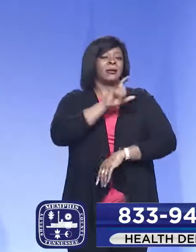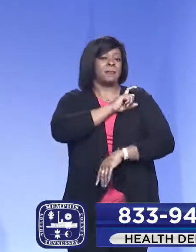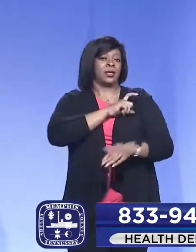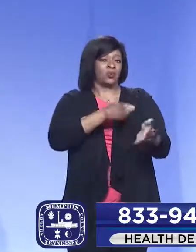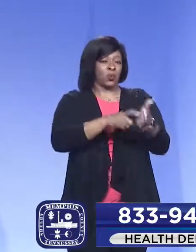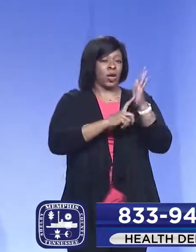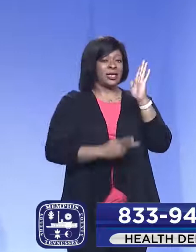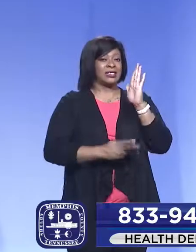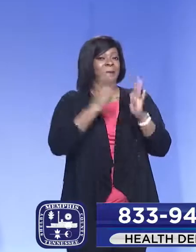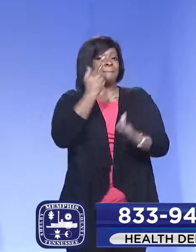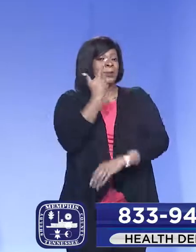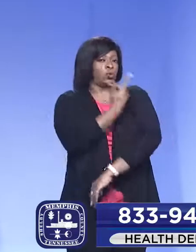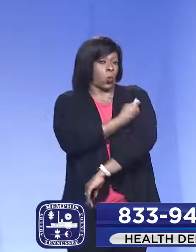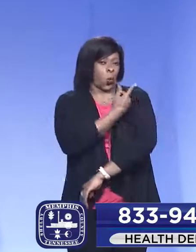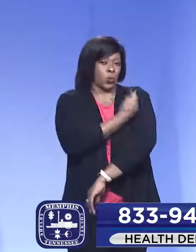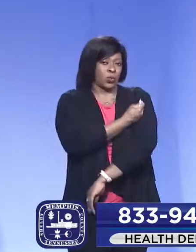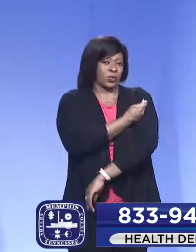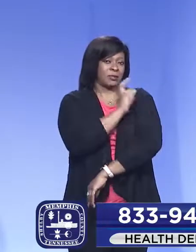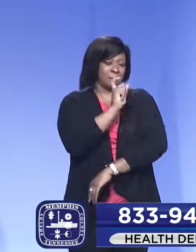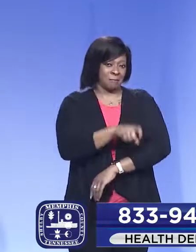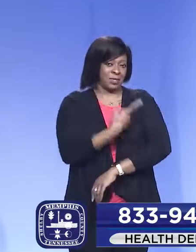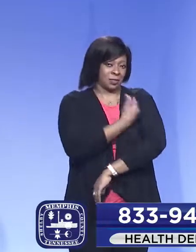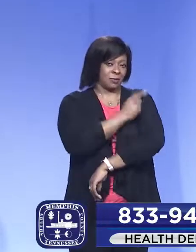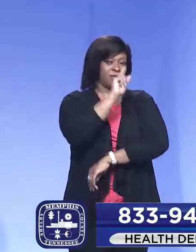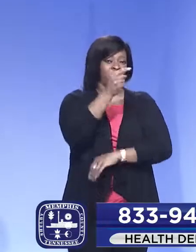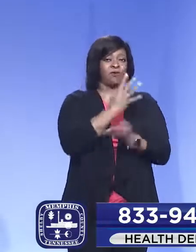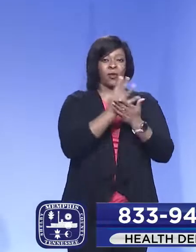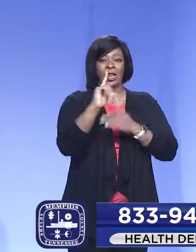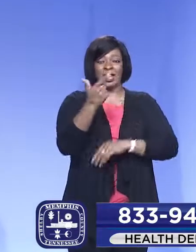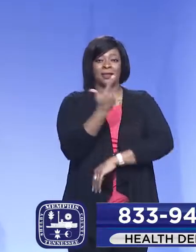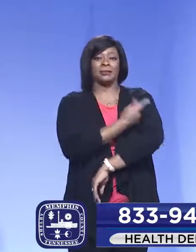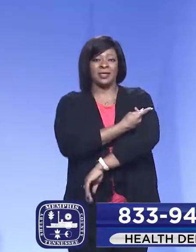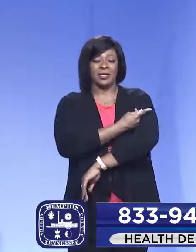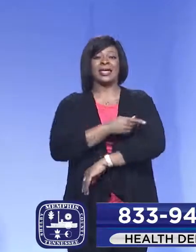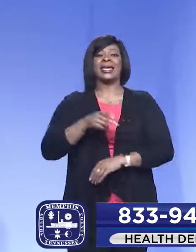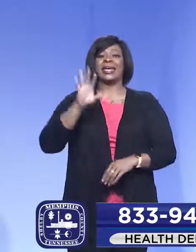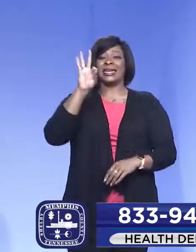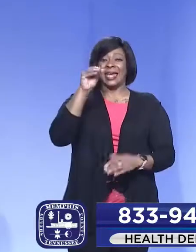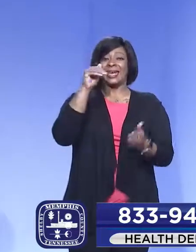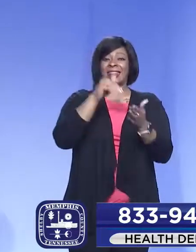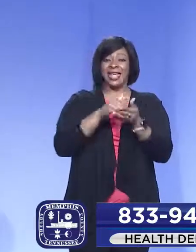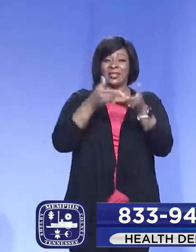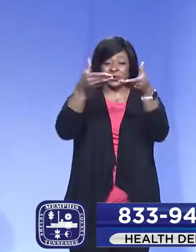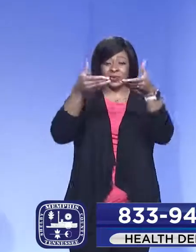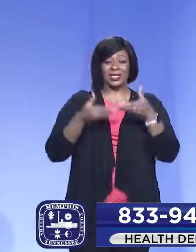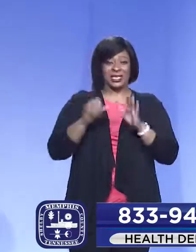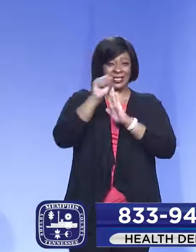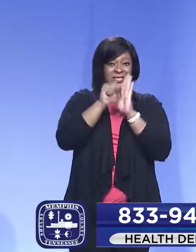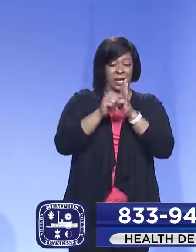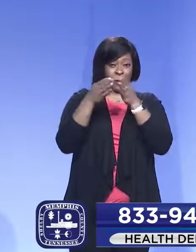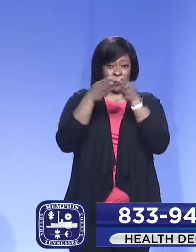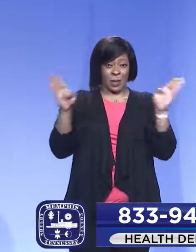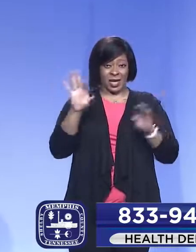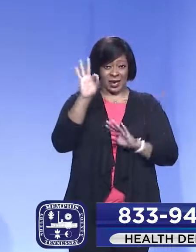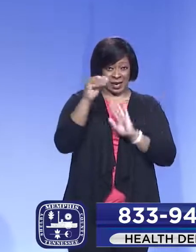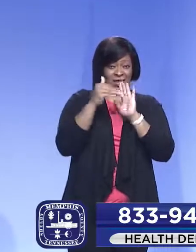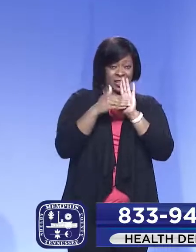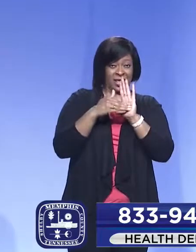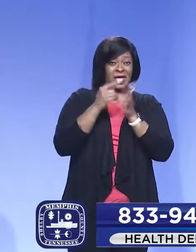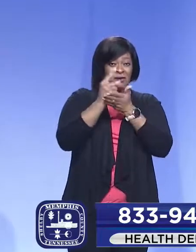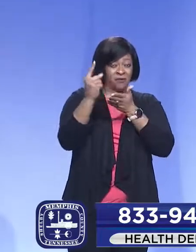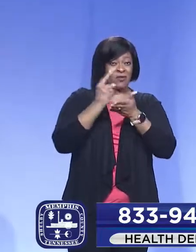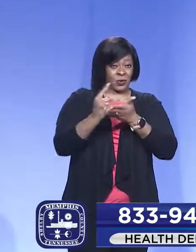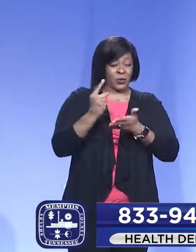a double dose. And so with 90,000 doses received statewide per